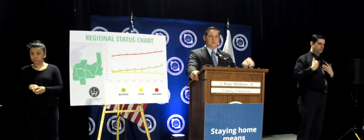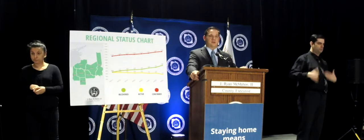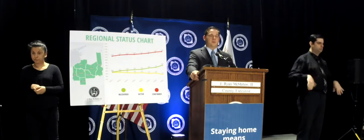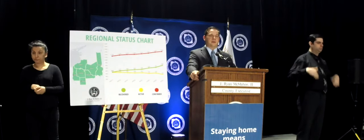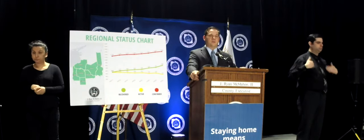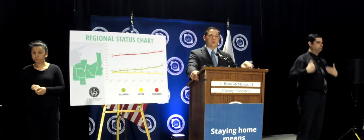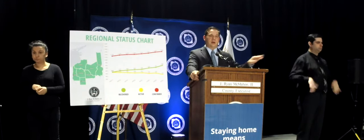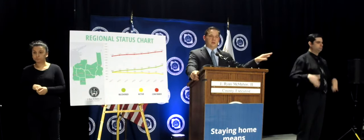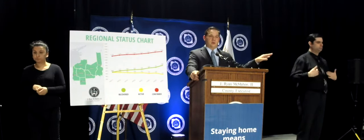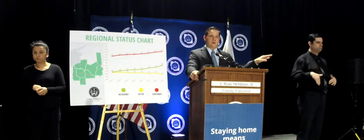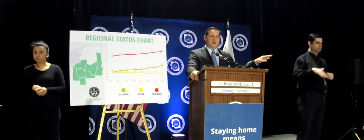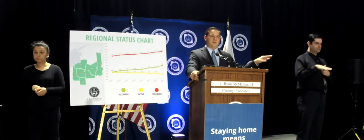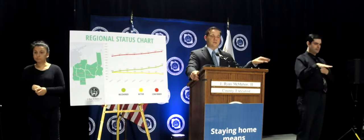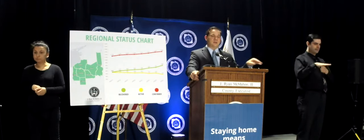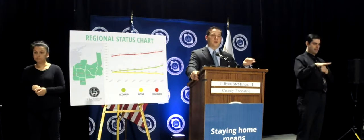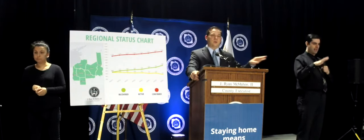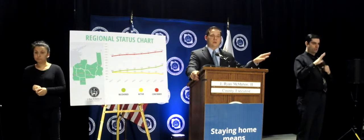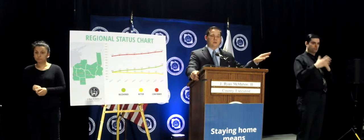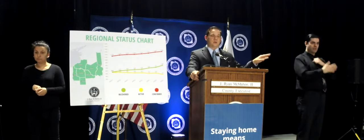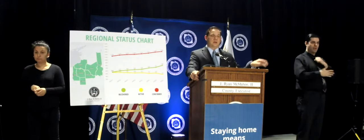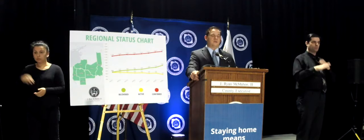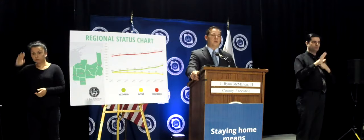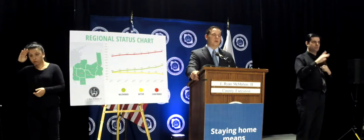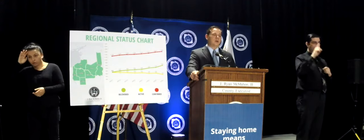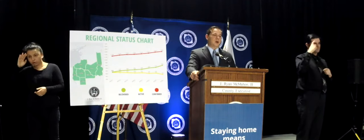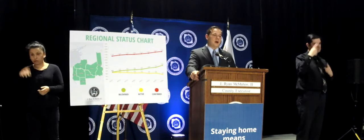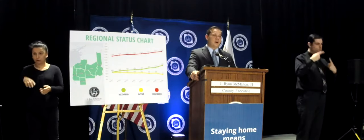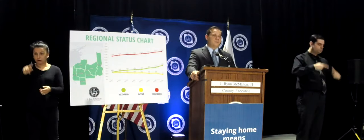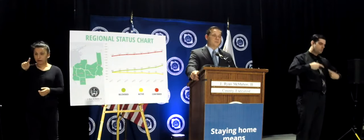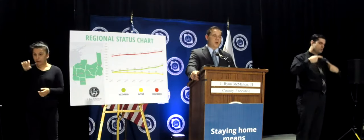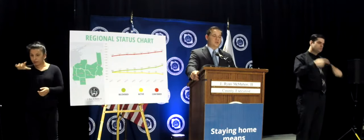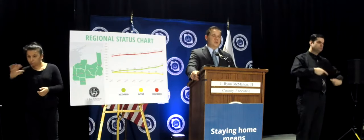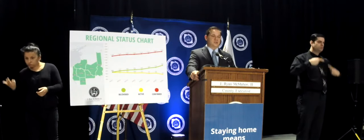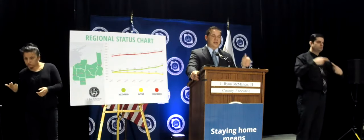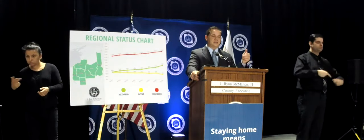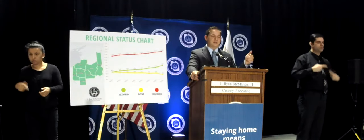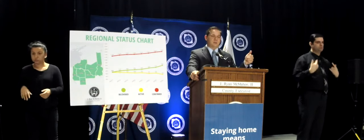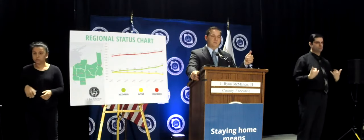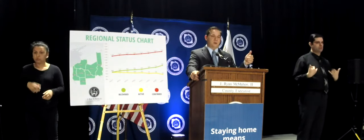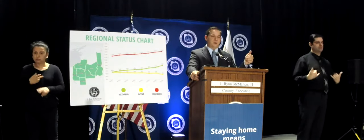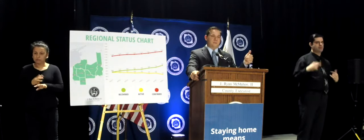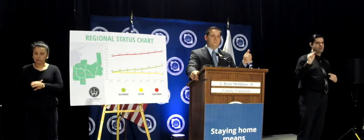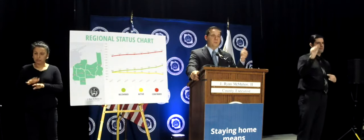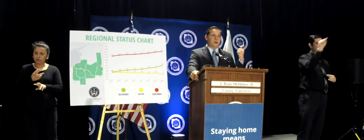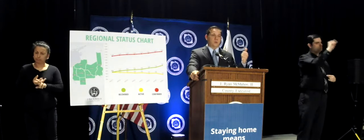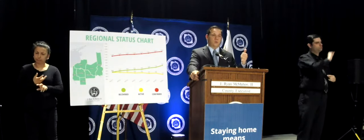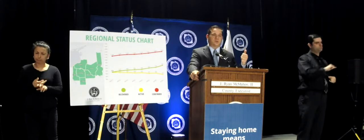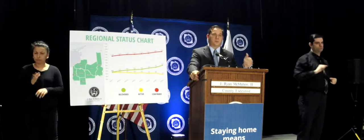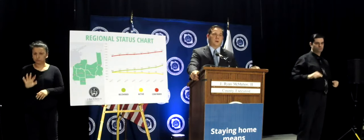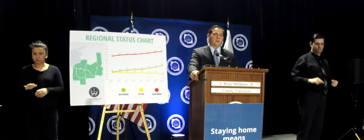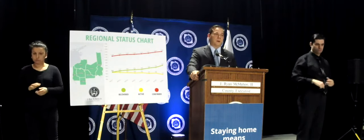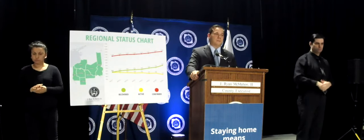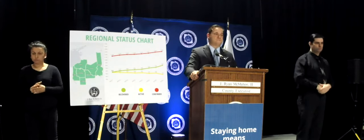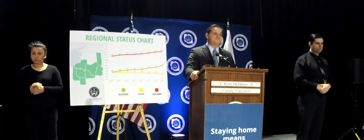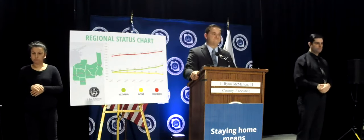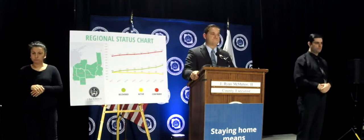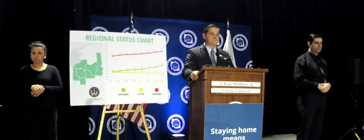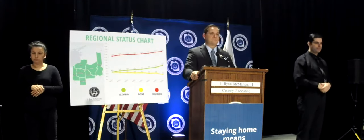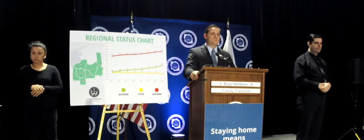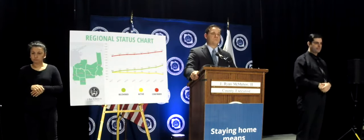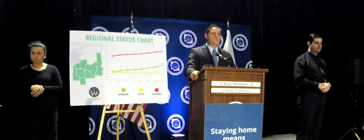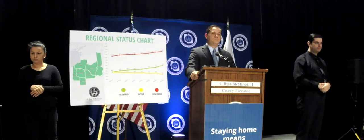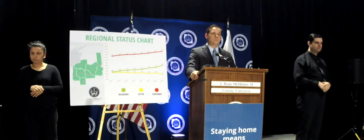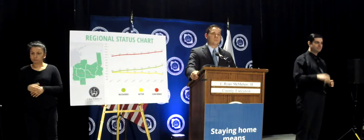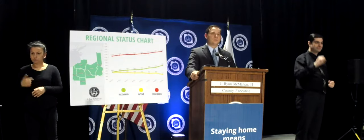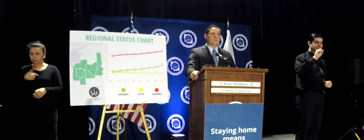County governments are impacted more than any other governments at the local level. Our sales tax take a bigger hit, and we're the ones spending all the money. Have